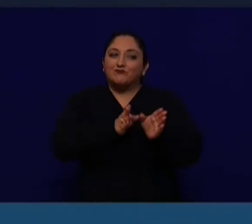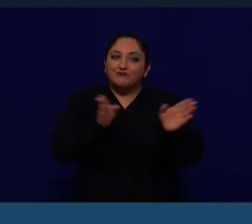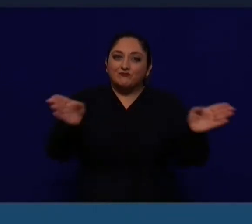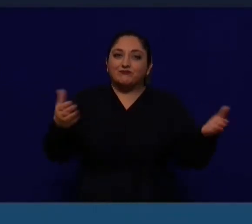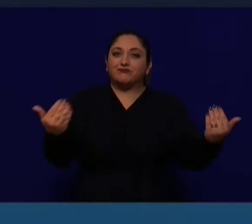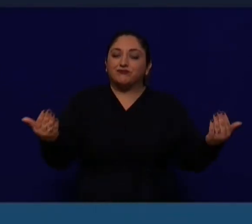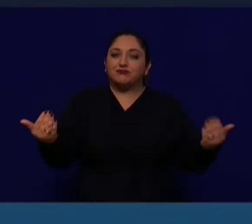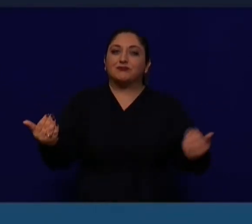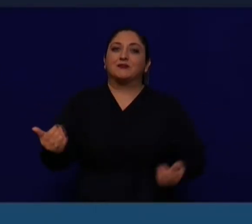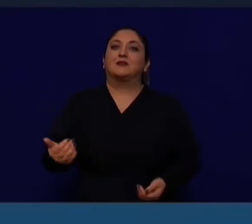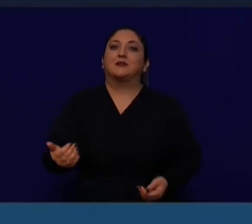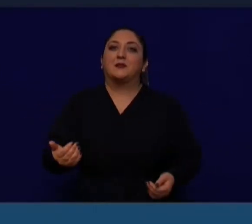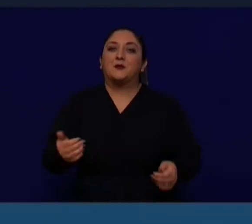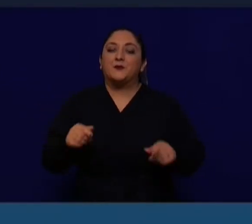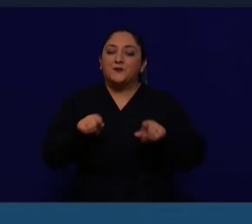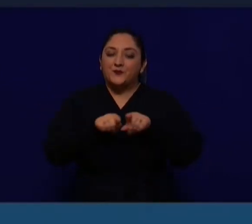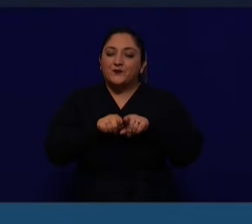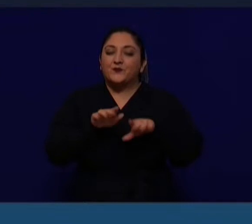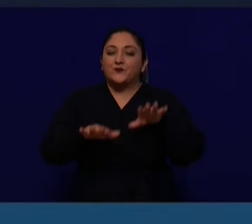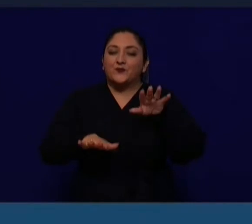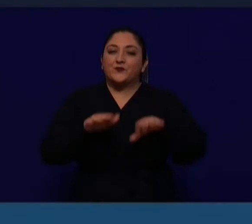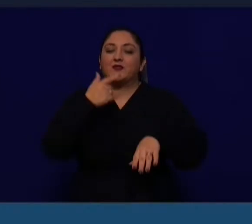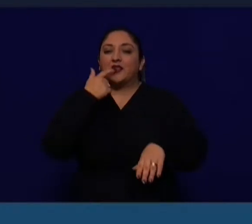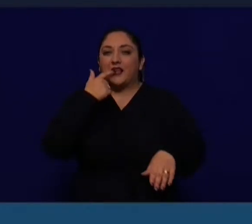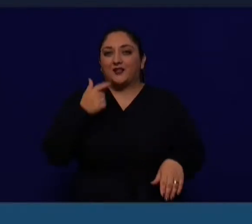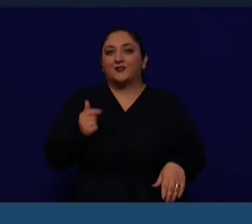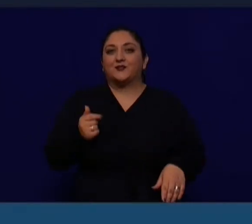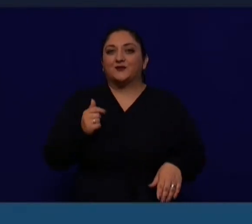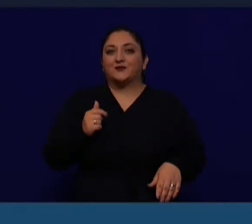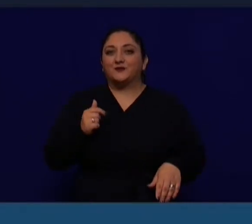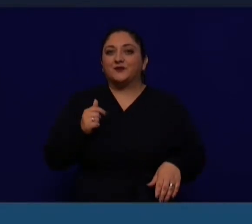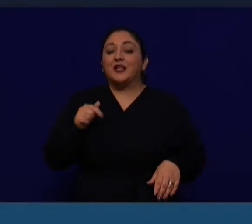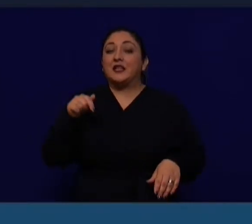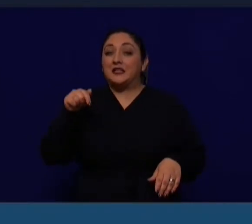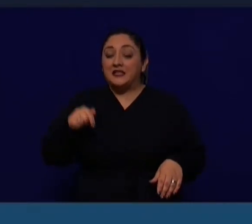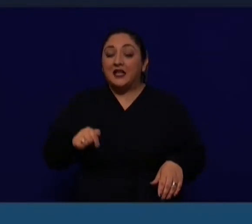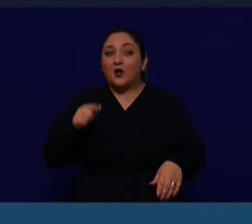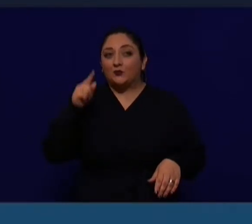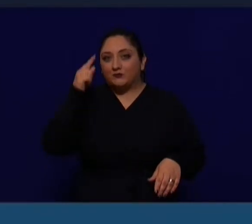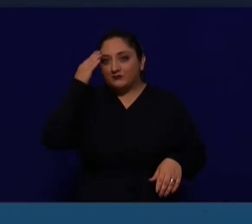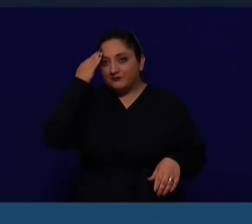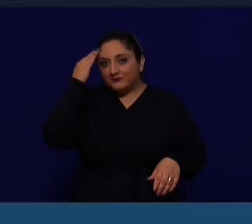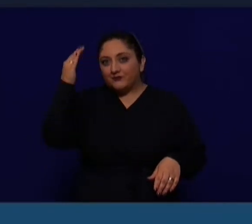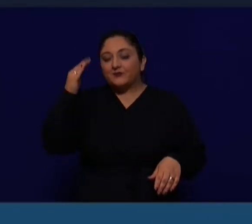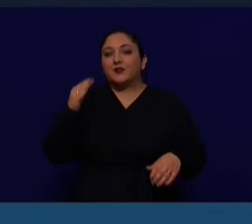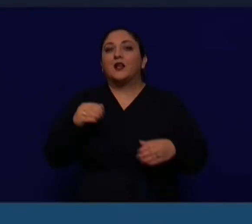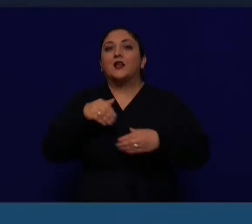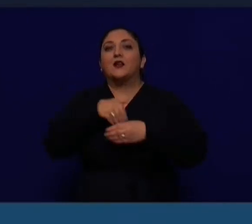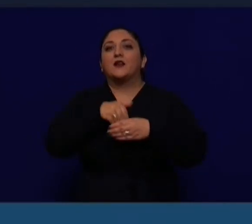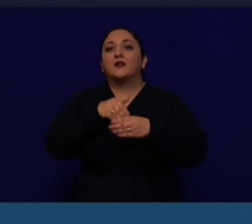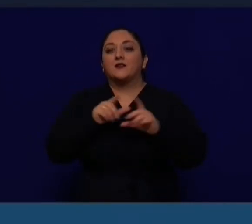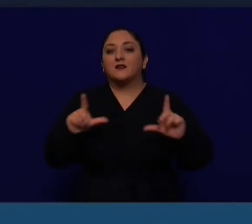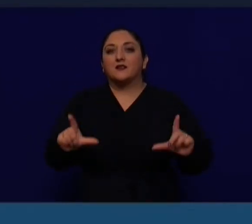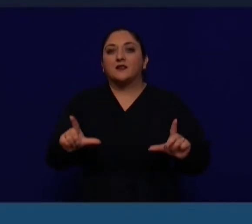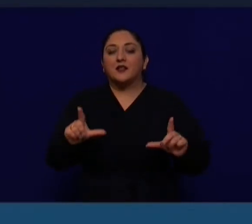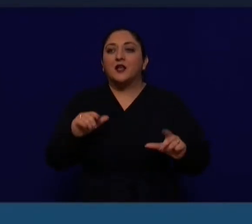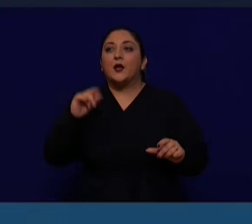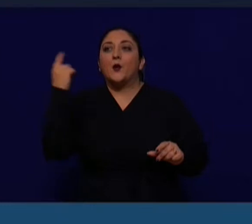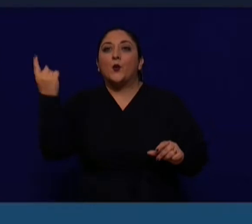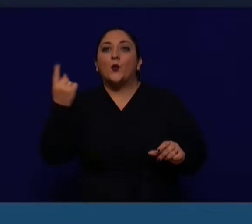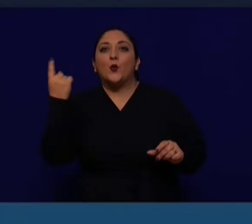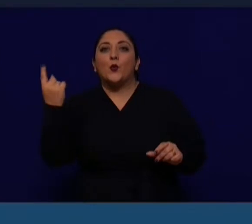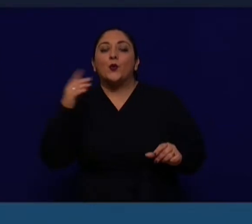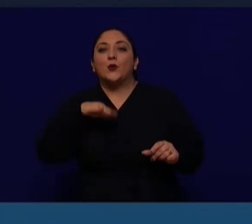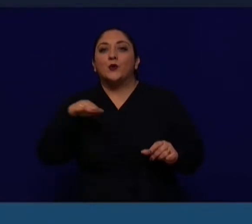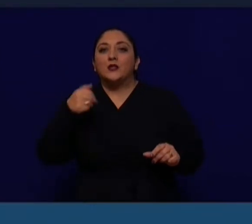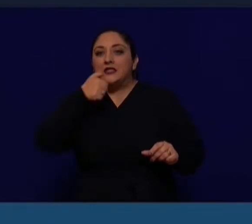people according to their age group, and hence we will be starting sending invitations for all those people who are aged above